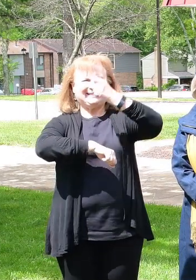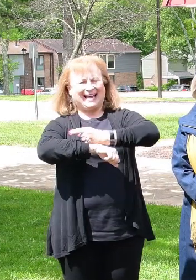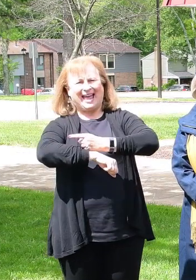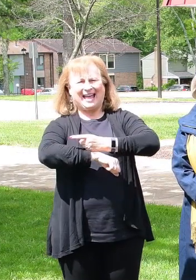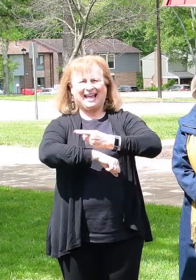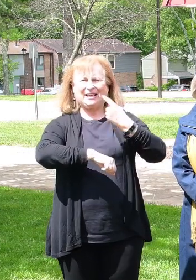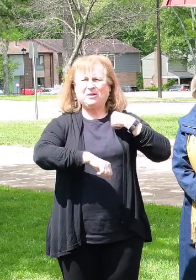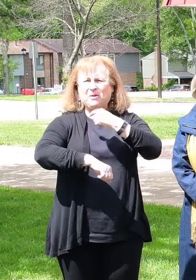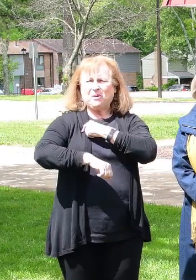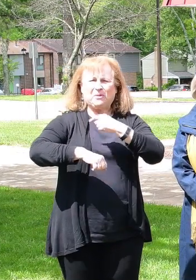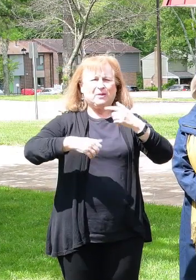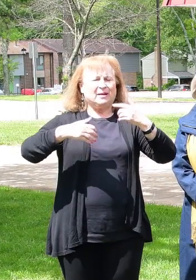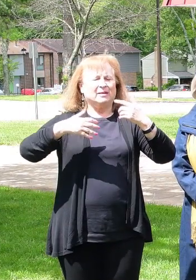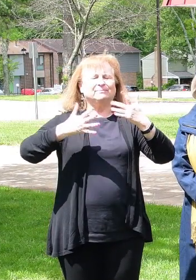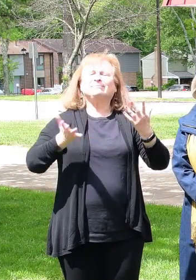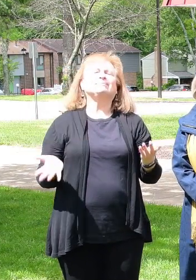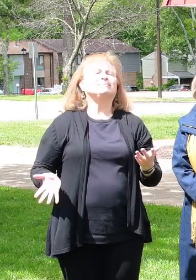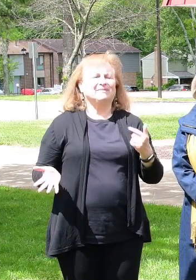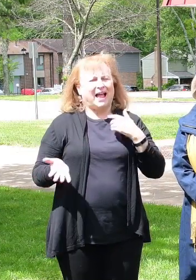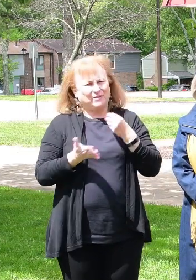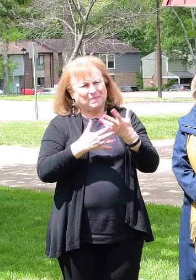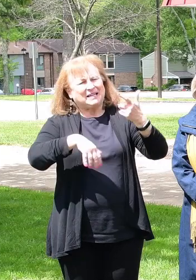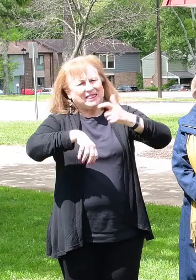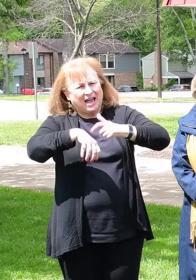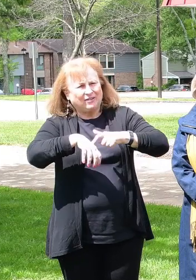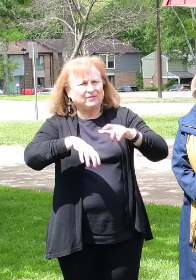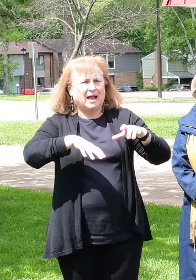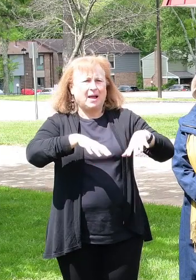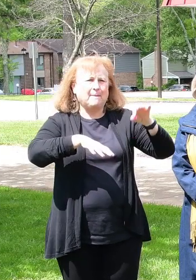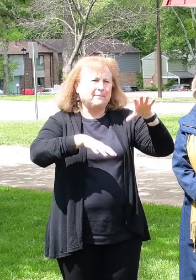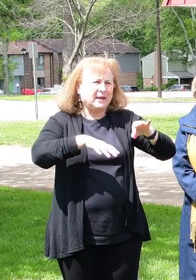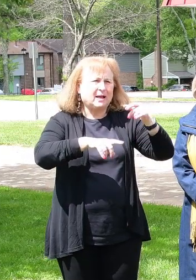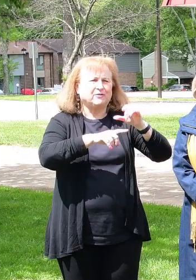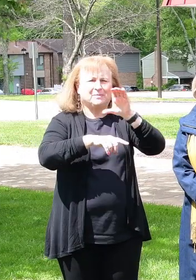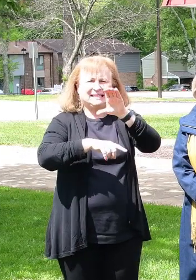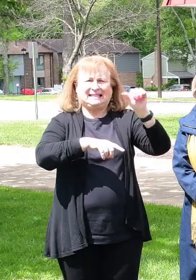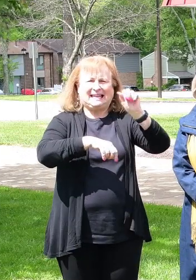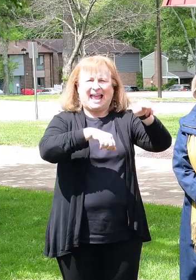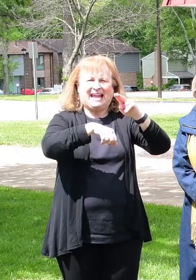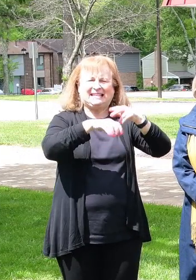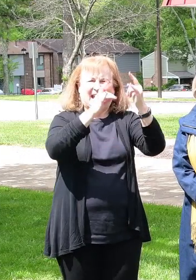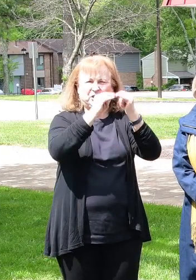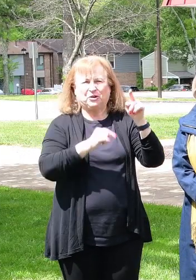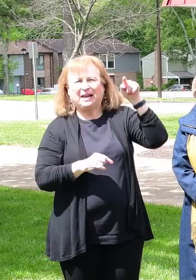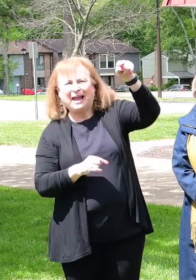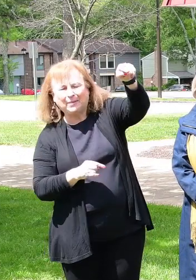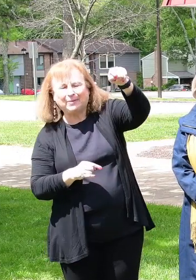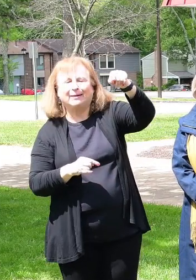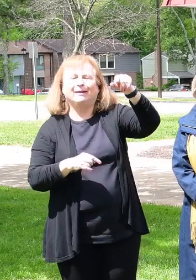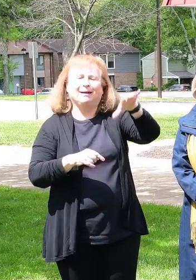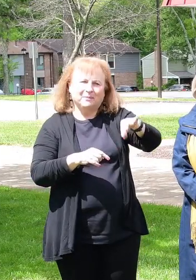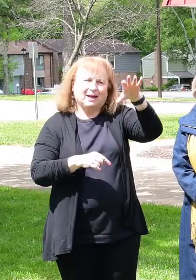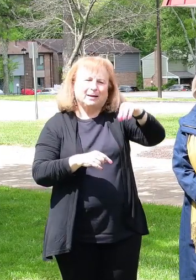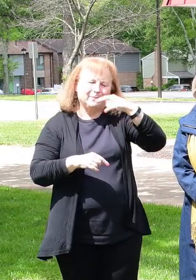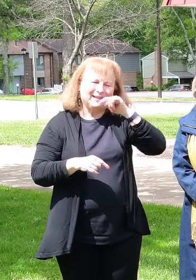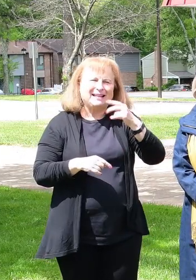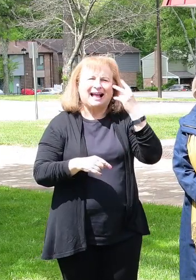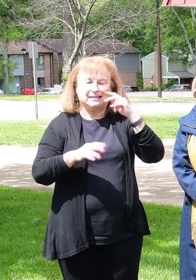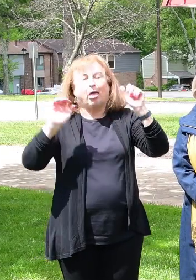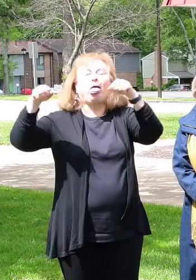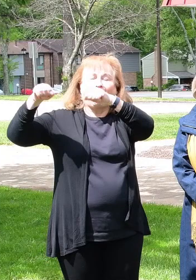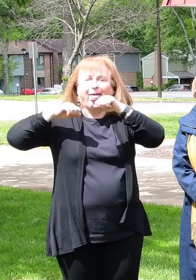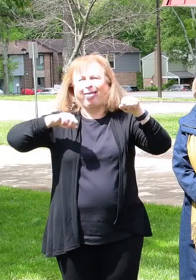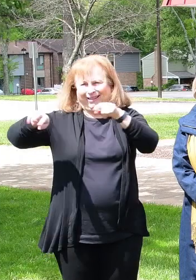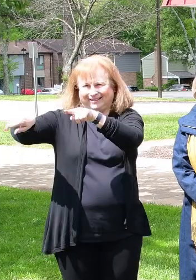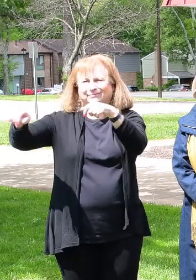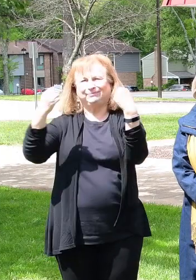I've spent a lot of time doing pickups from CA Nature Camp over here, and so I see some nodding